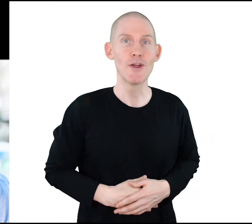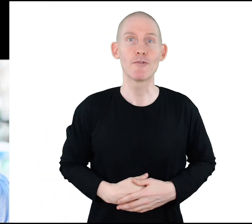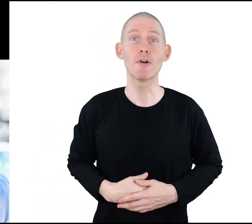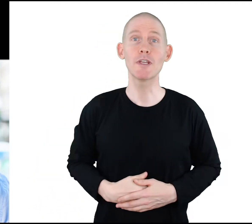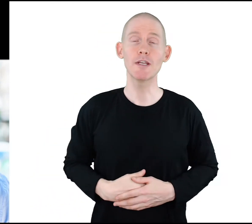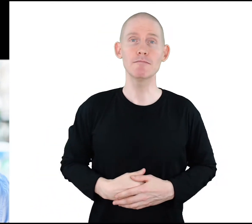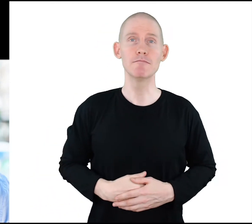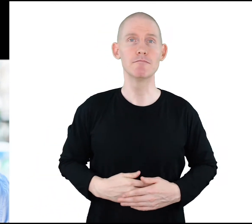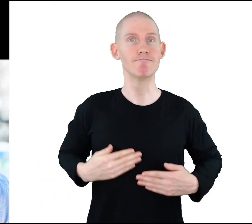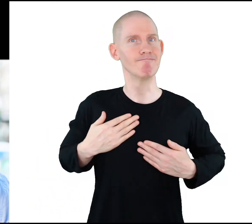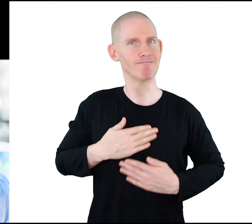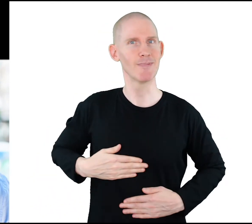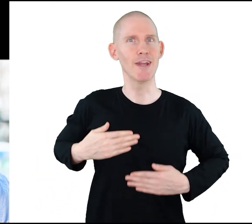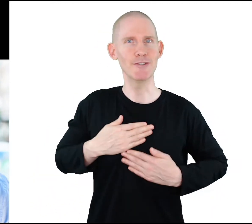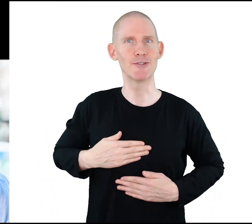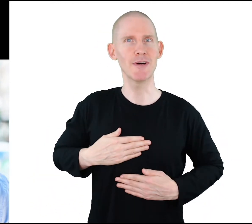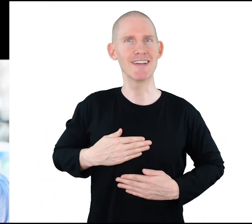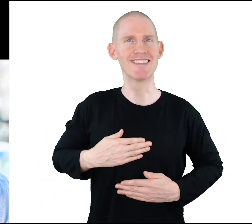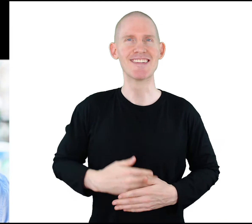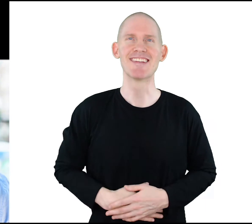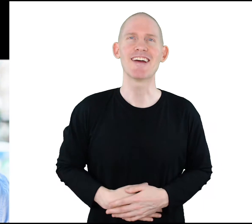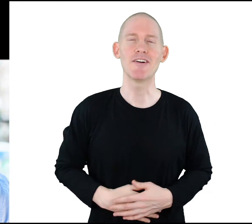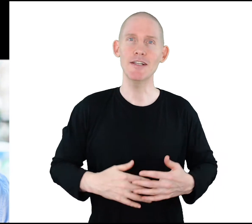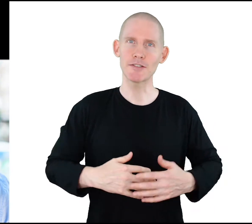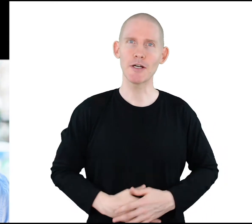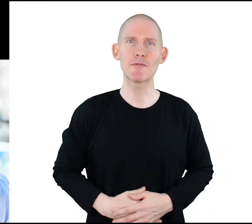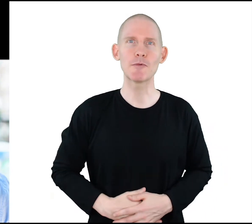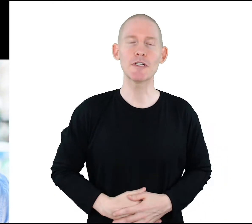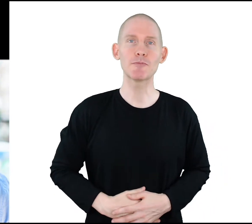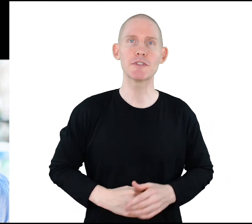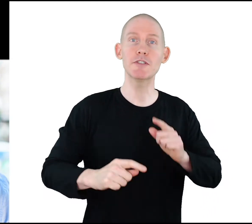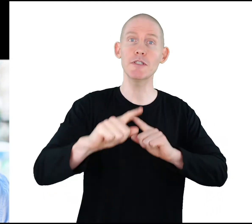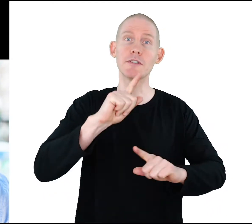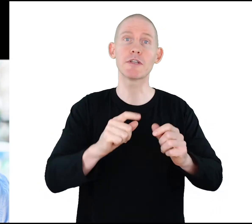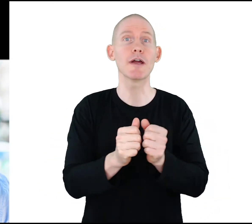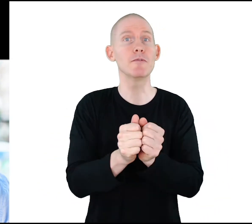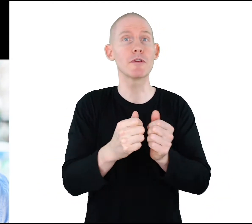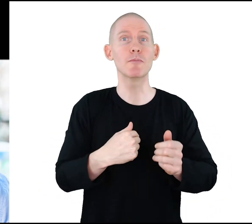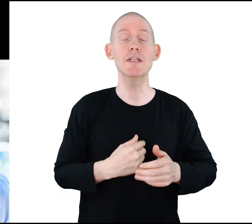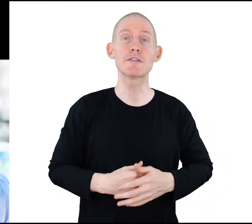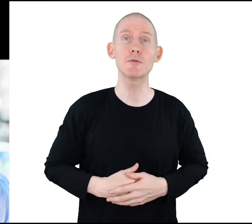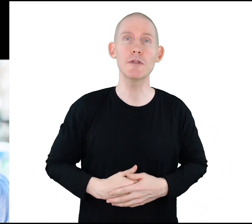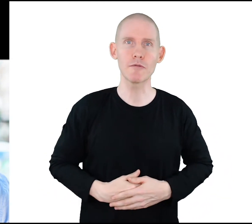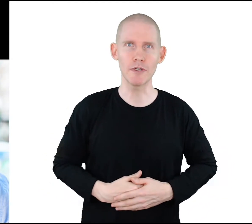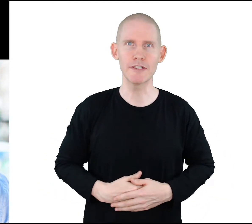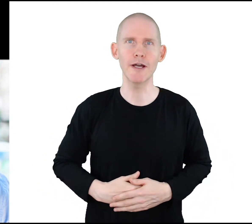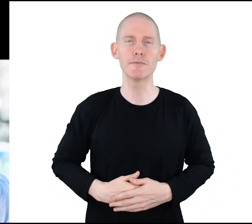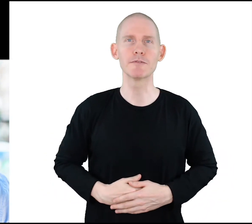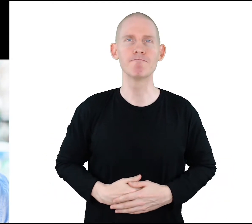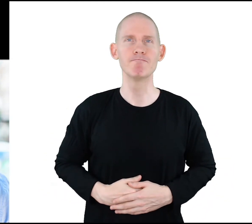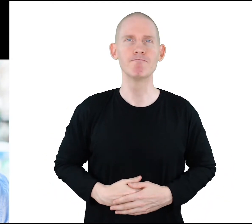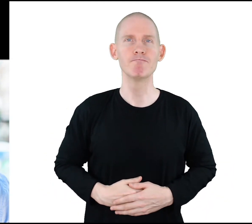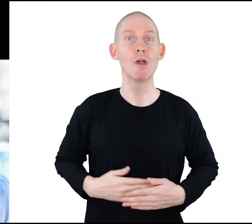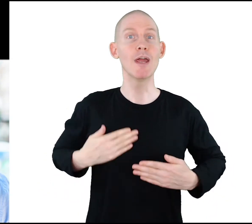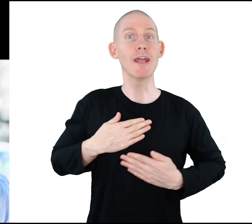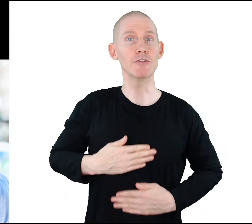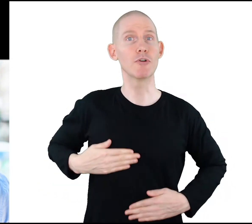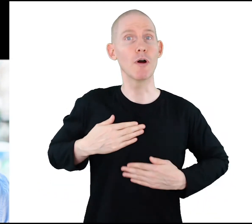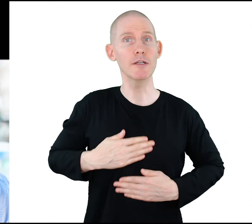Front again. Enjoy. All right, starting from the rest position, sign with me. Let's do it 3 times. Enjoy.